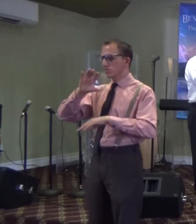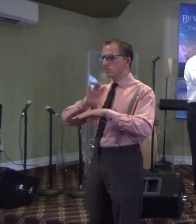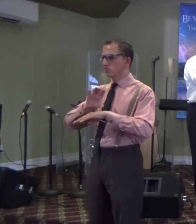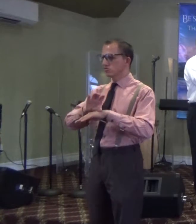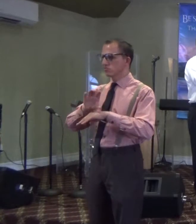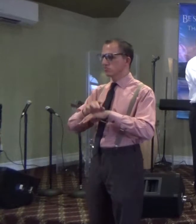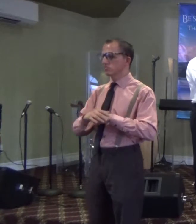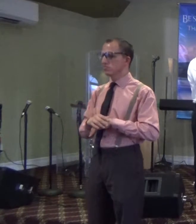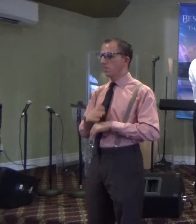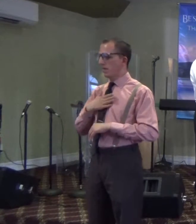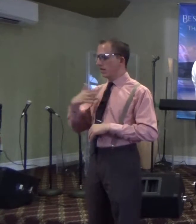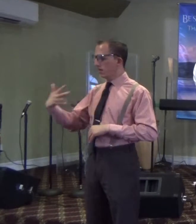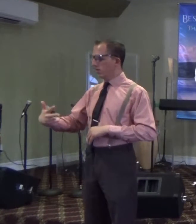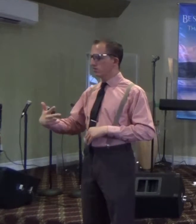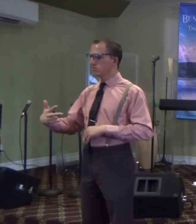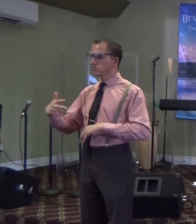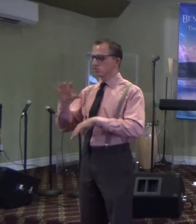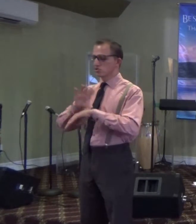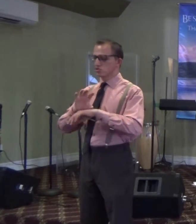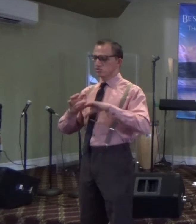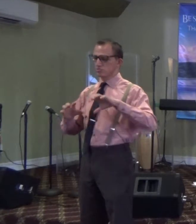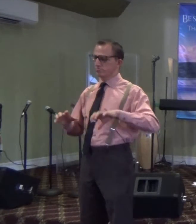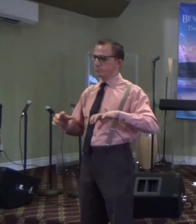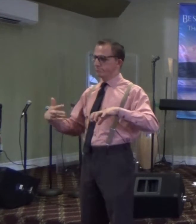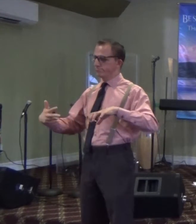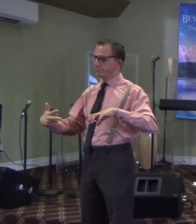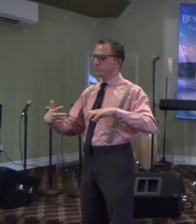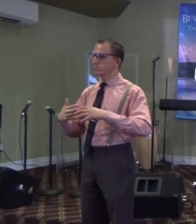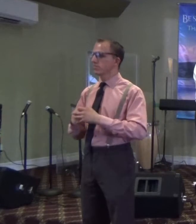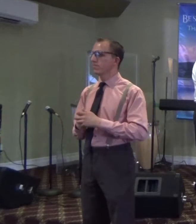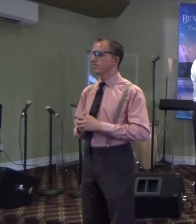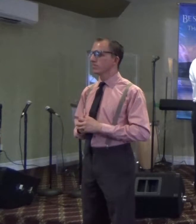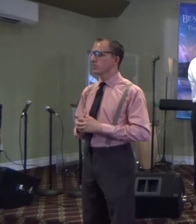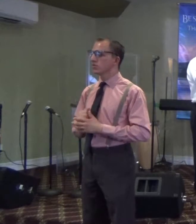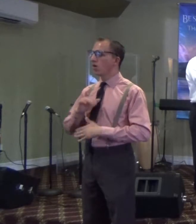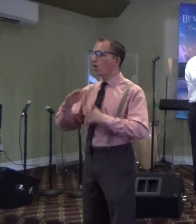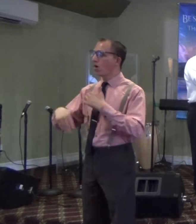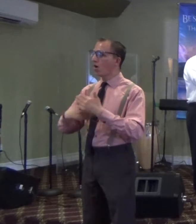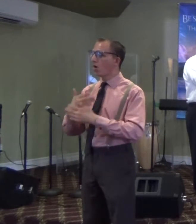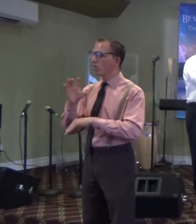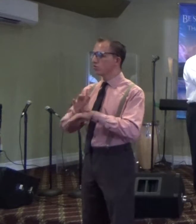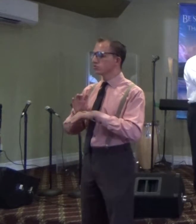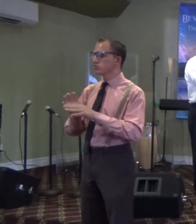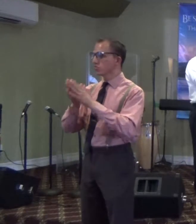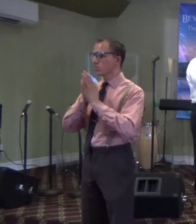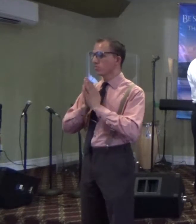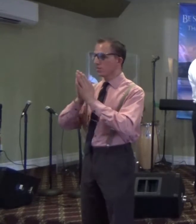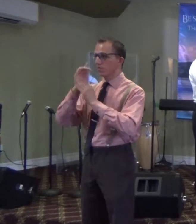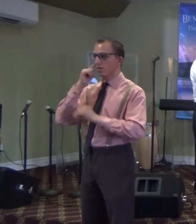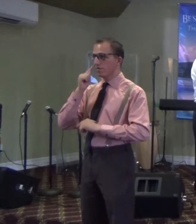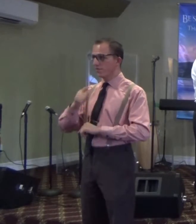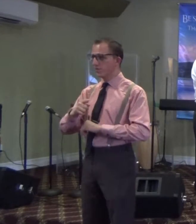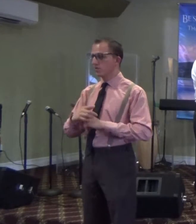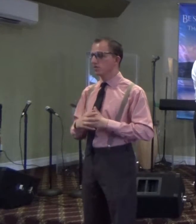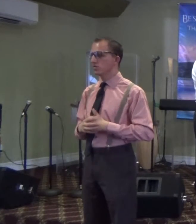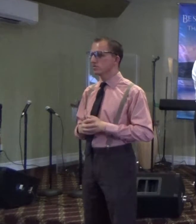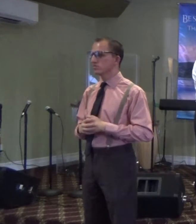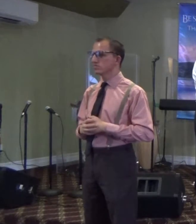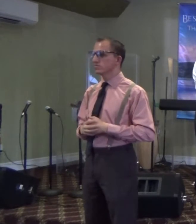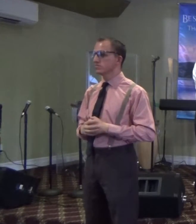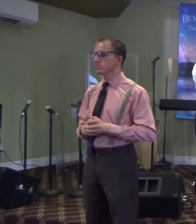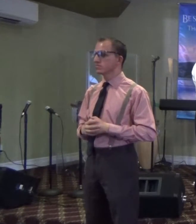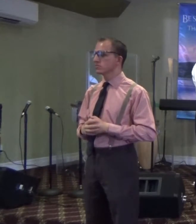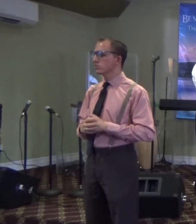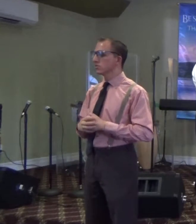front. Le dije, aquí lo I espero. told her, I'll wait for you. Vamos a orar toda la We're going iglesia to por all usted. pray for you. ¿A